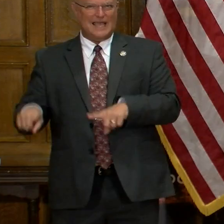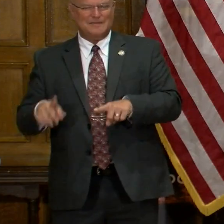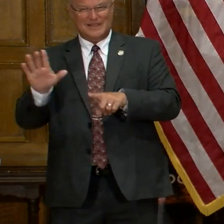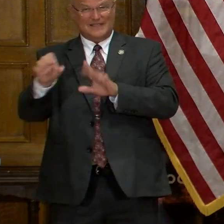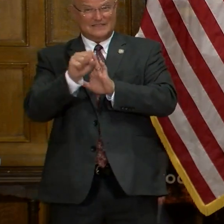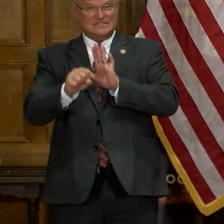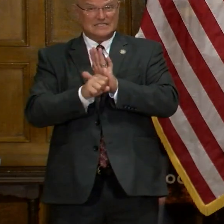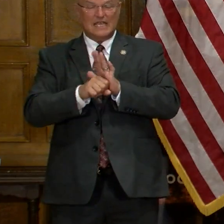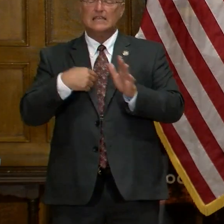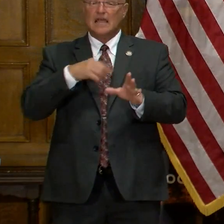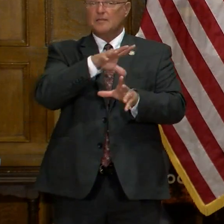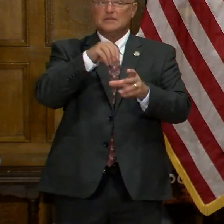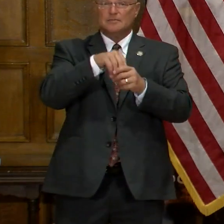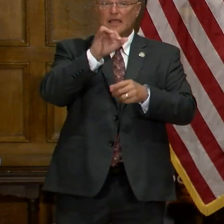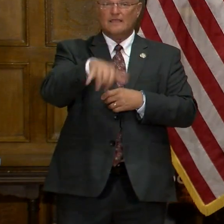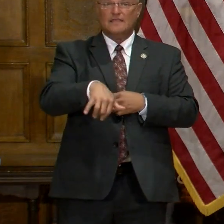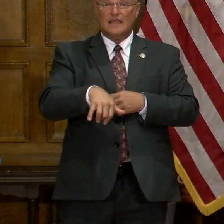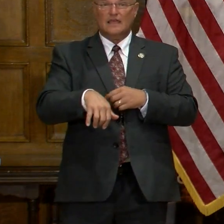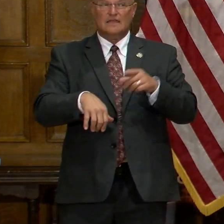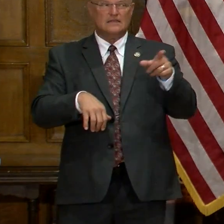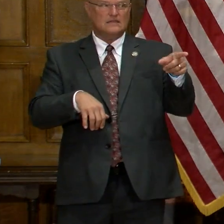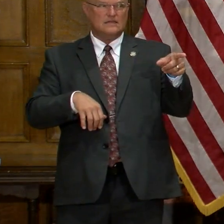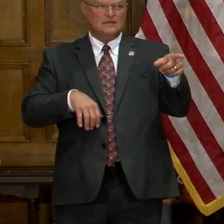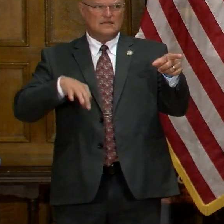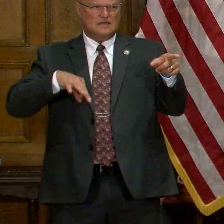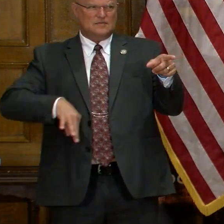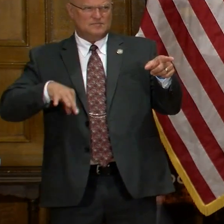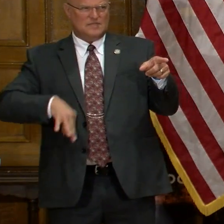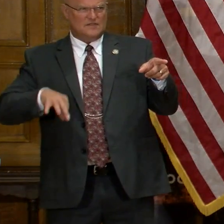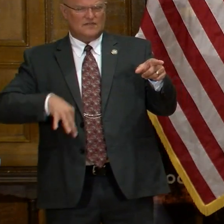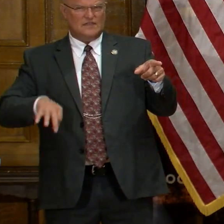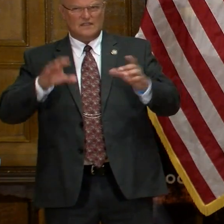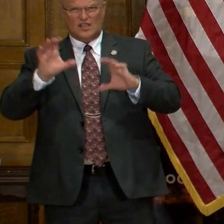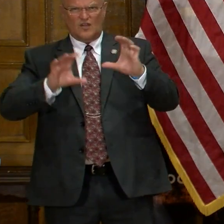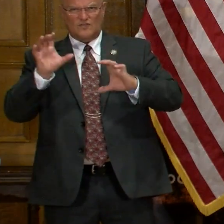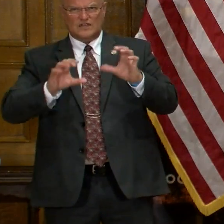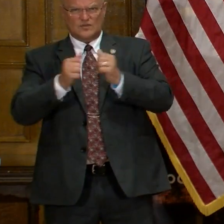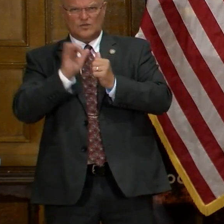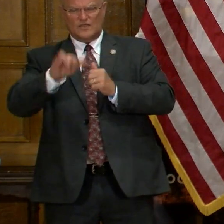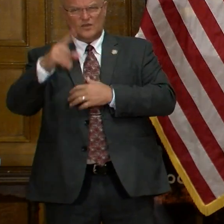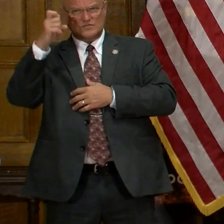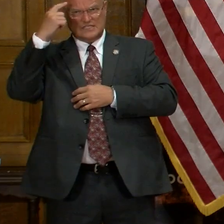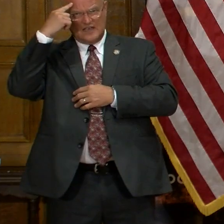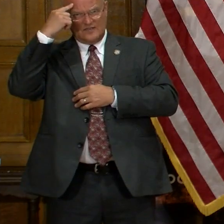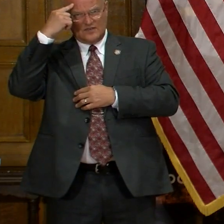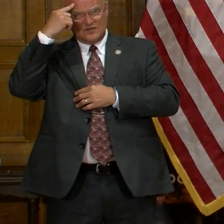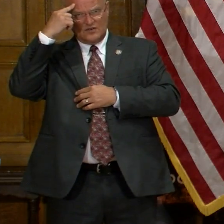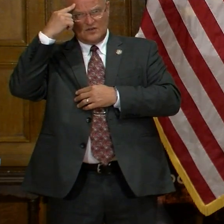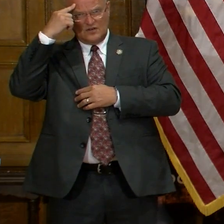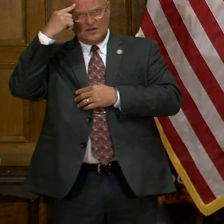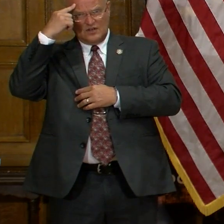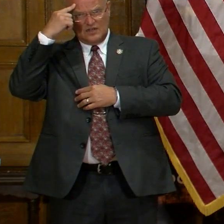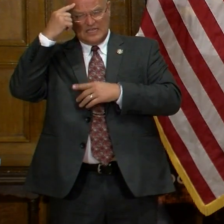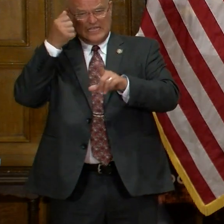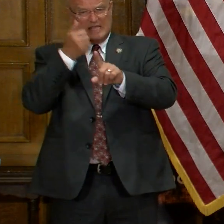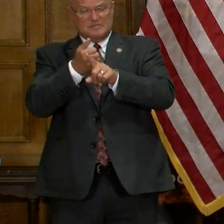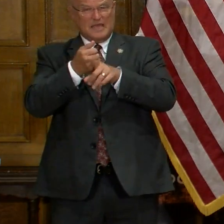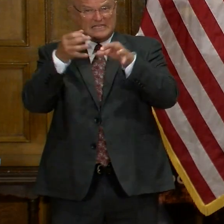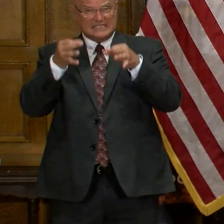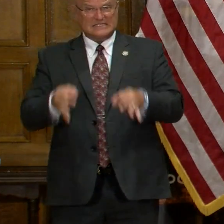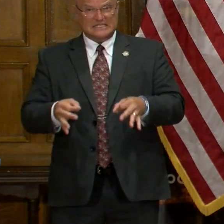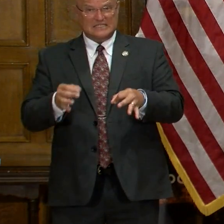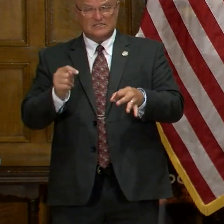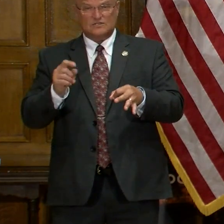in their state, and I do participate in that. What have been the benefits, and did your conversations with those governors at all impact your